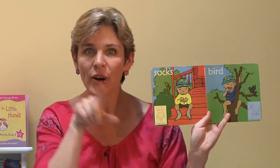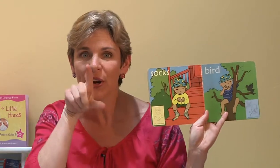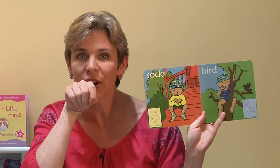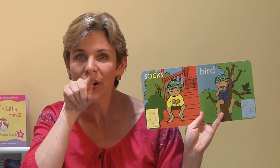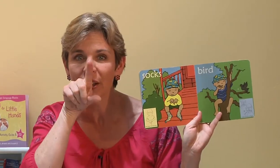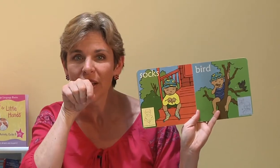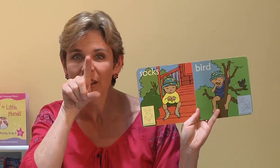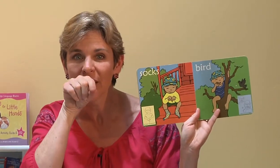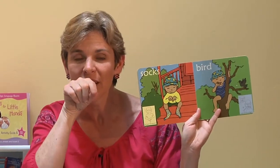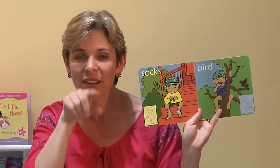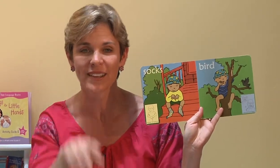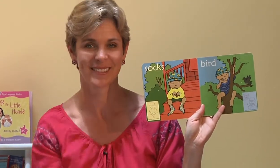Bird.